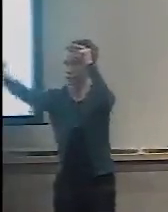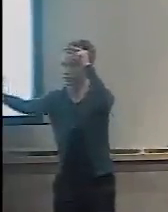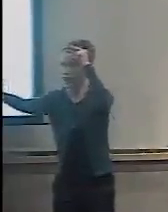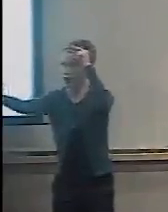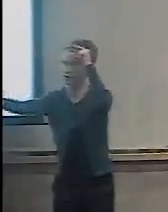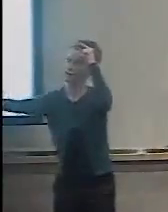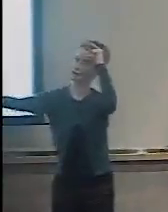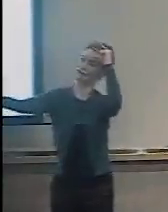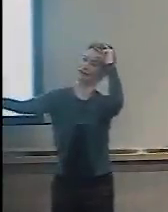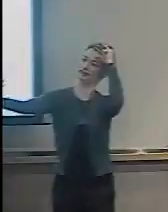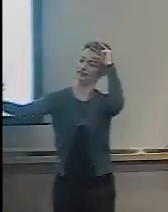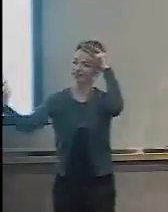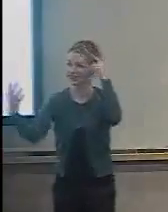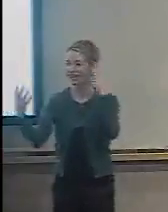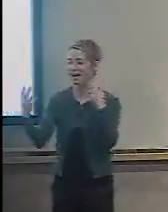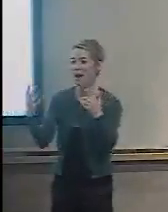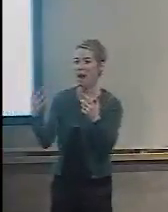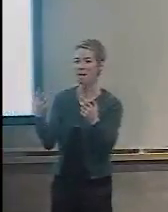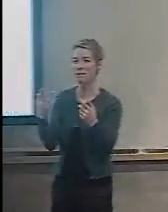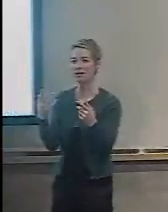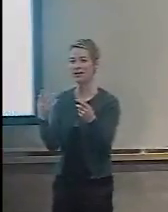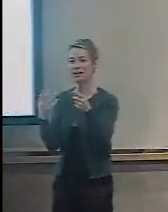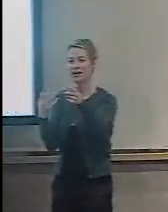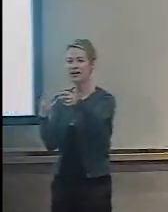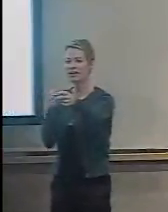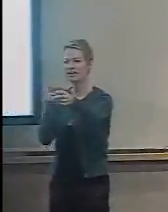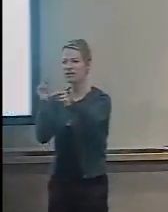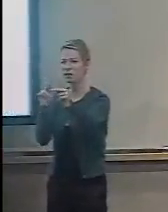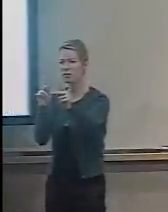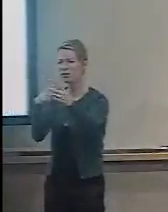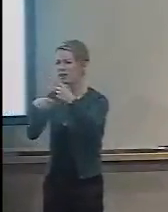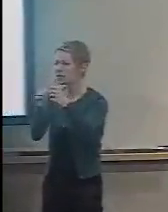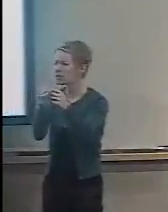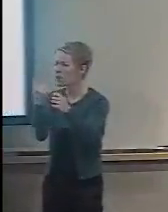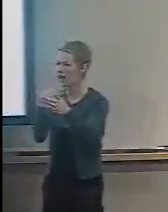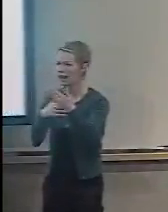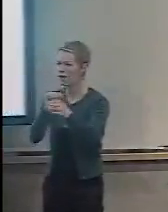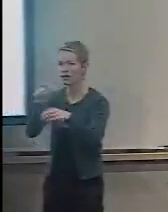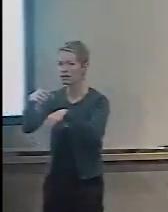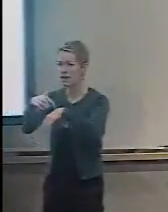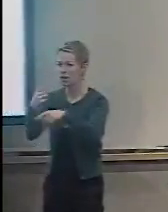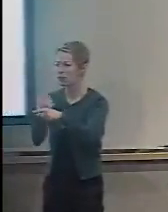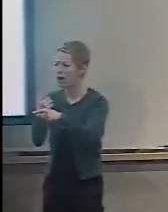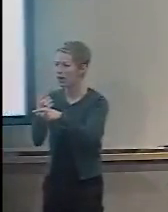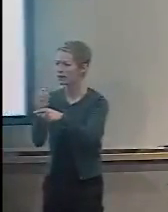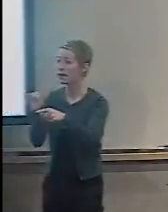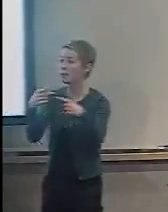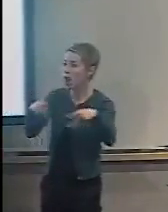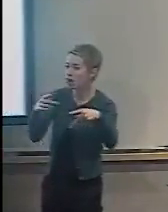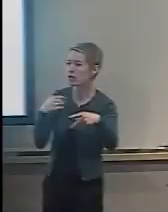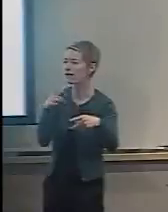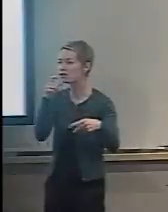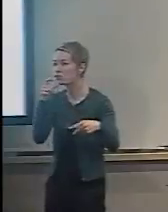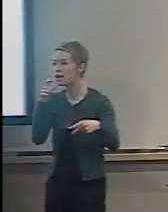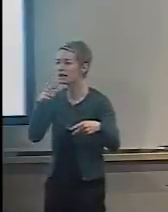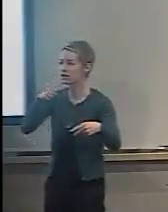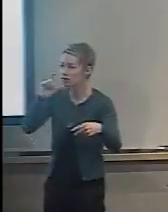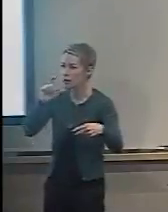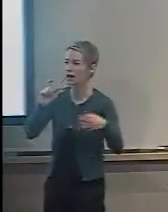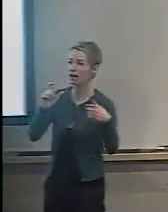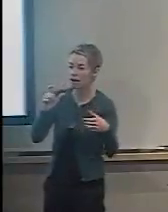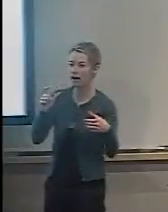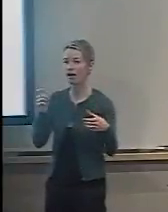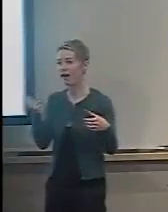this. Deaf people sign with one hand all the time, though. Like if they're at parties and they're you got a drink in one hand. Exactly. That